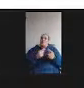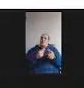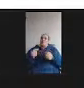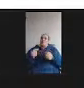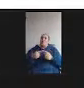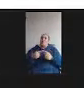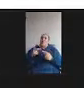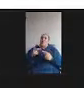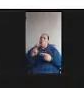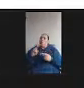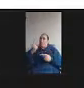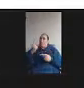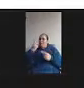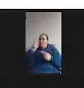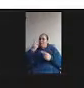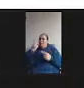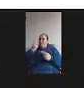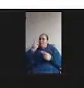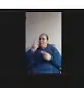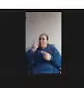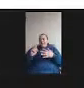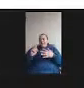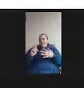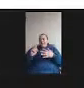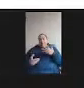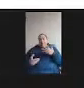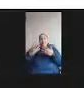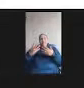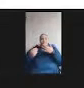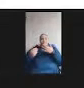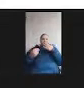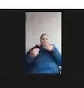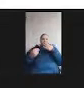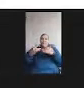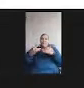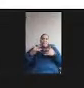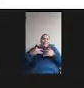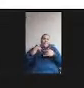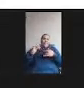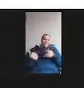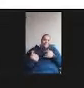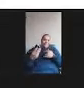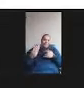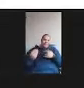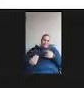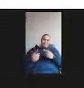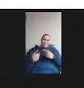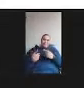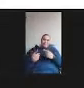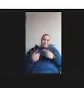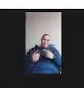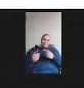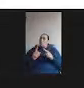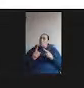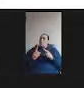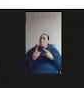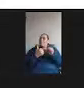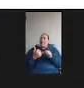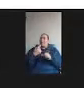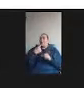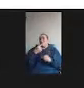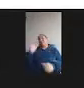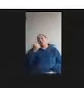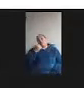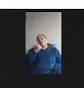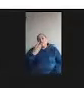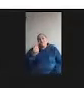also concerns, so that if one day there will be consensus that let us increase, what will we do? We'll go back and say that we don't have enough money to pay the